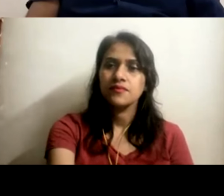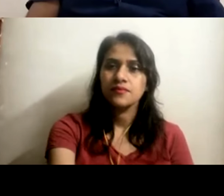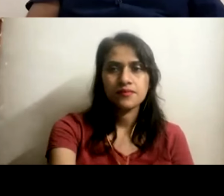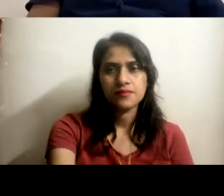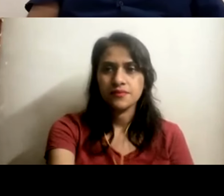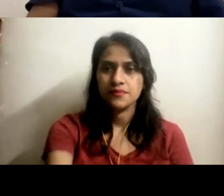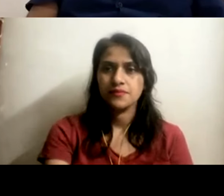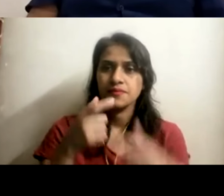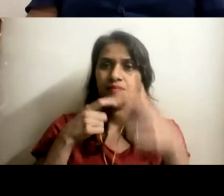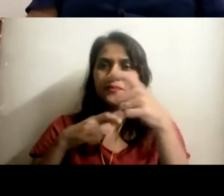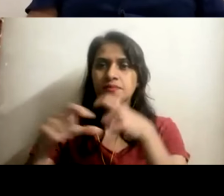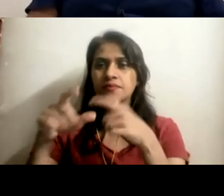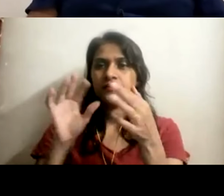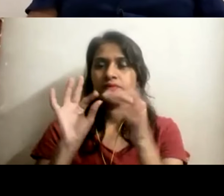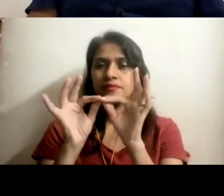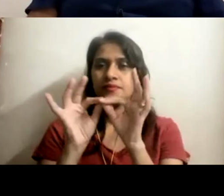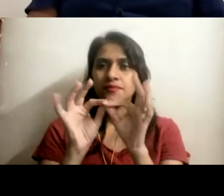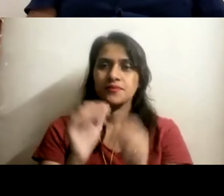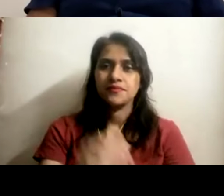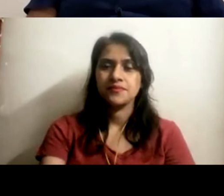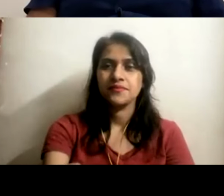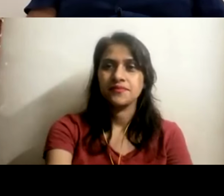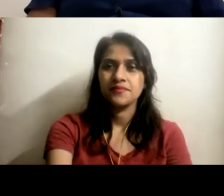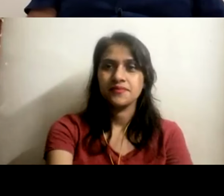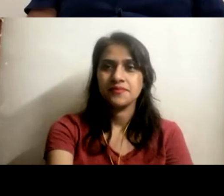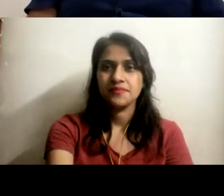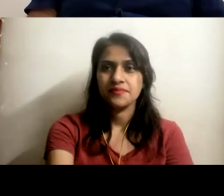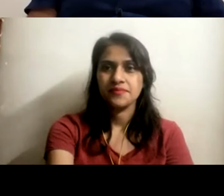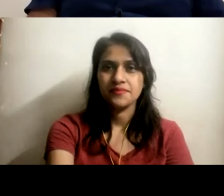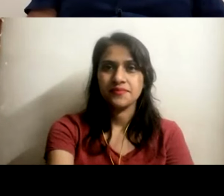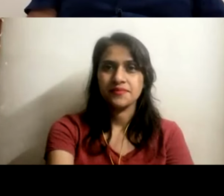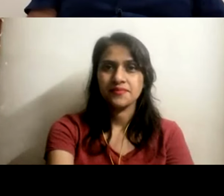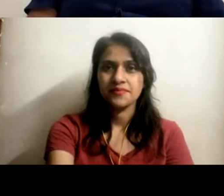So I am assuming that these are clear.